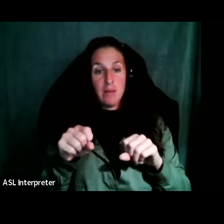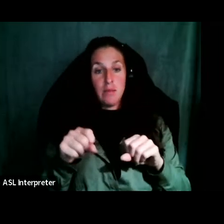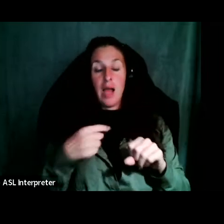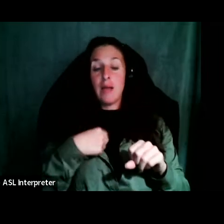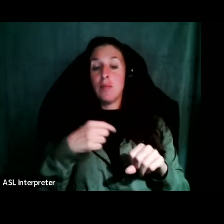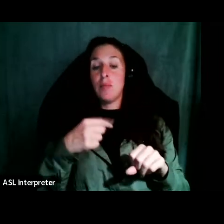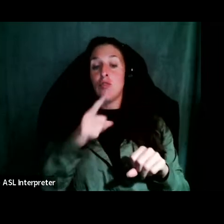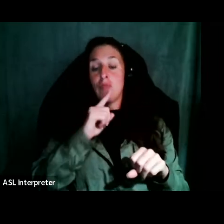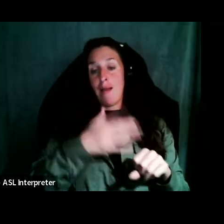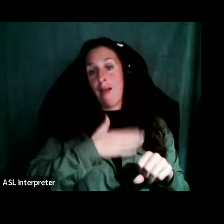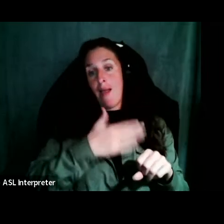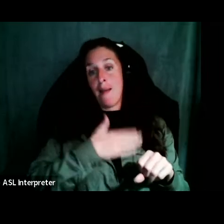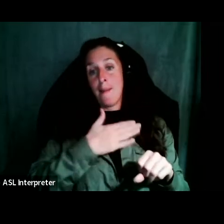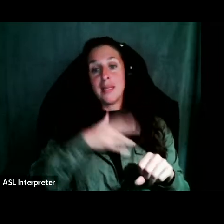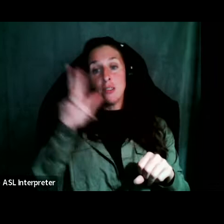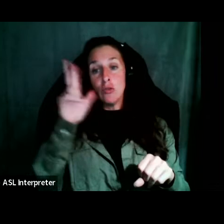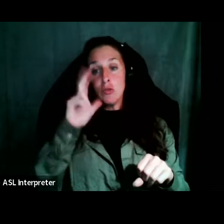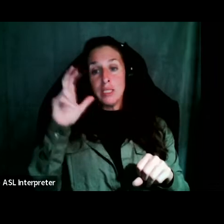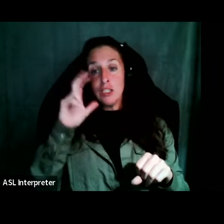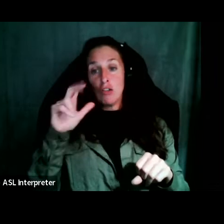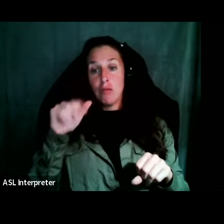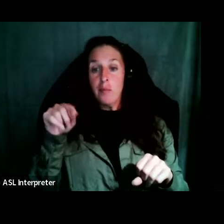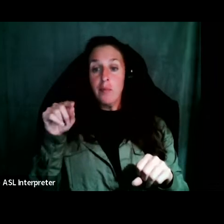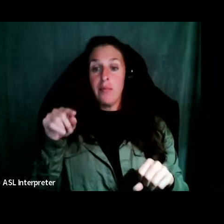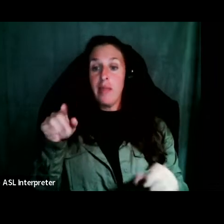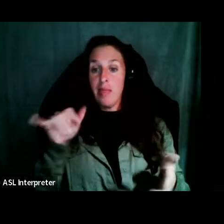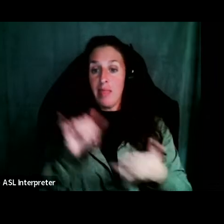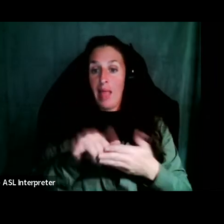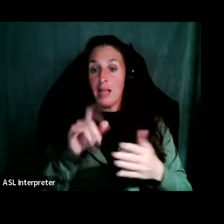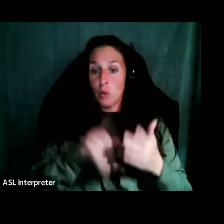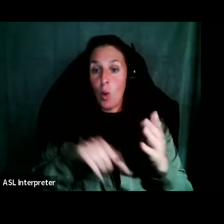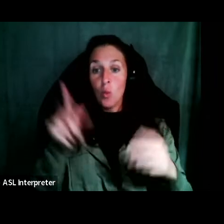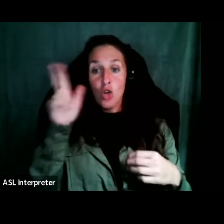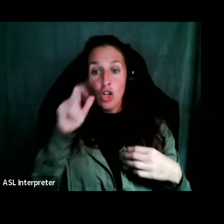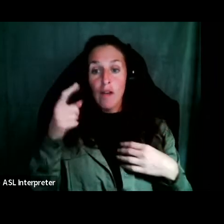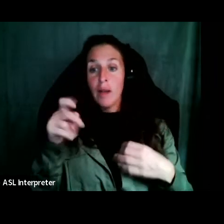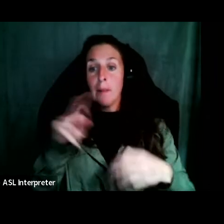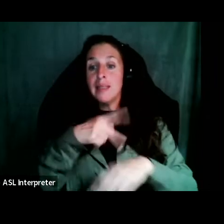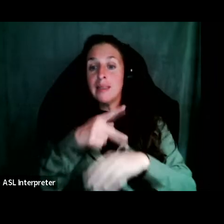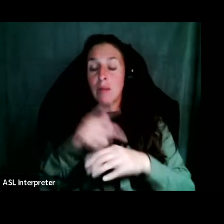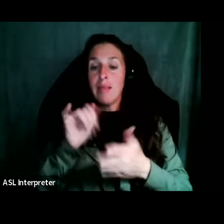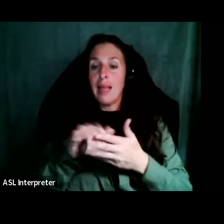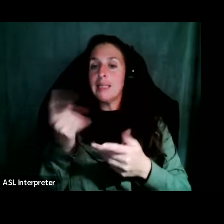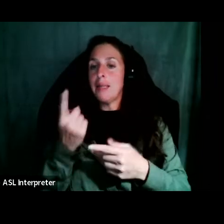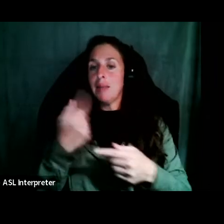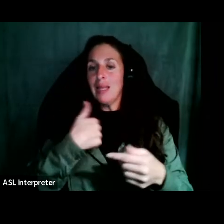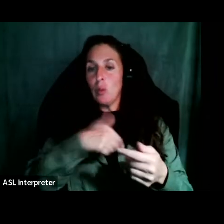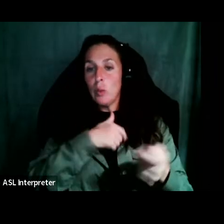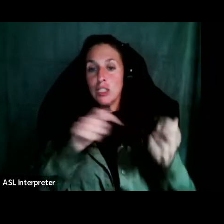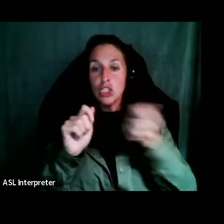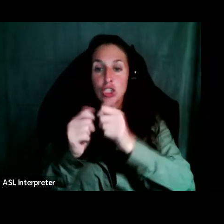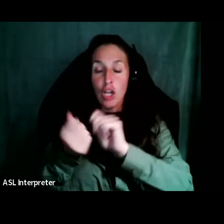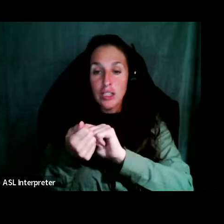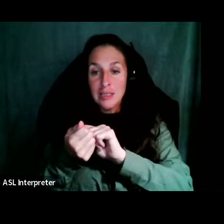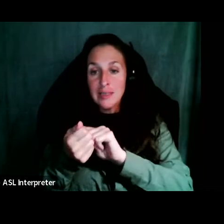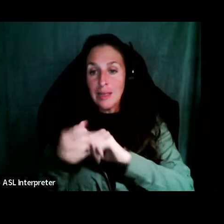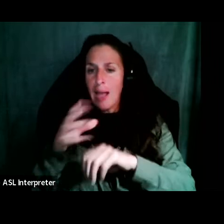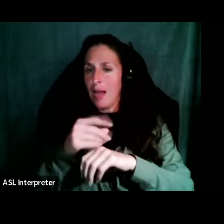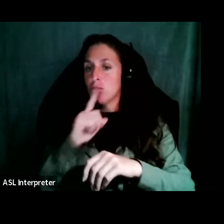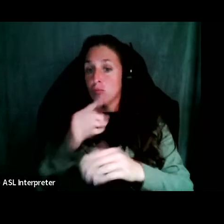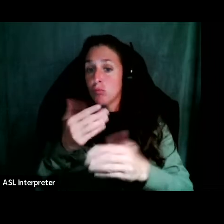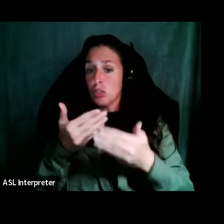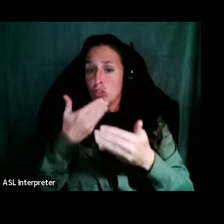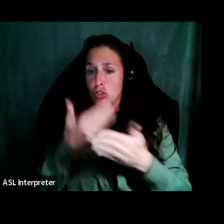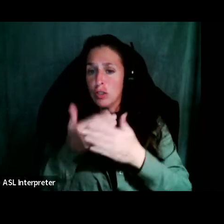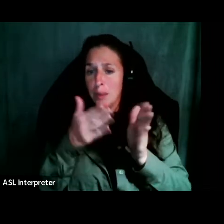and happy to hear that this is what you guys heard from the principals. This is something that we're adjusting, and it is down on the ground, a good plan. I mean, it